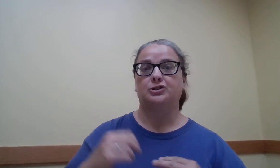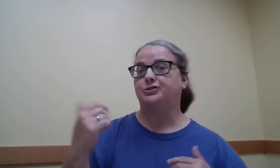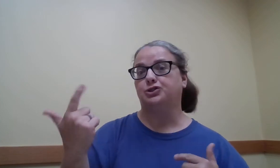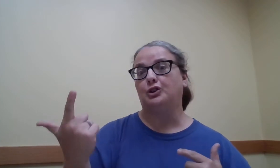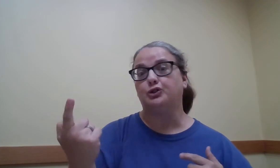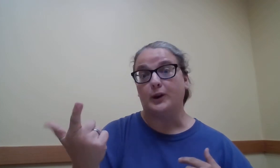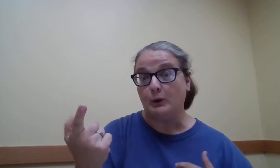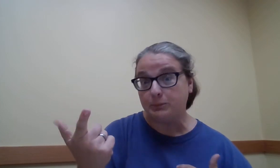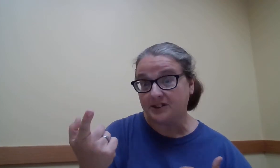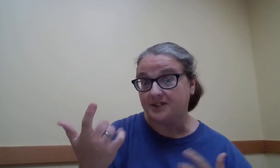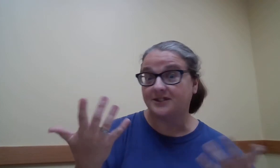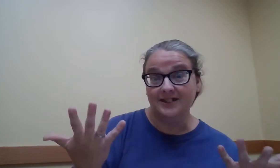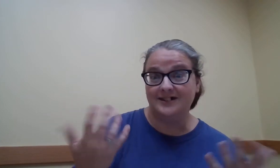just, 21 paces.